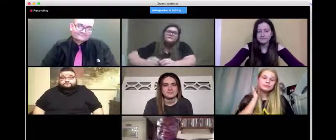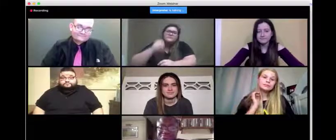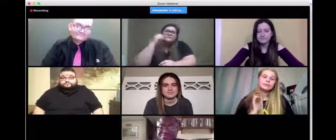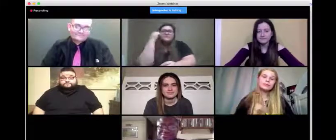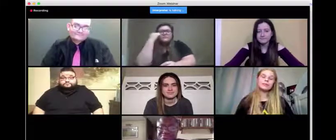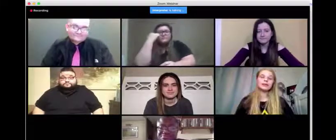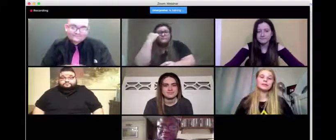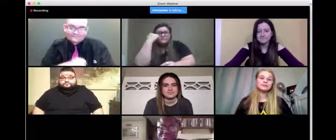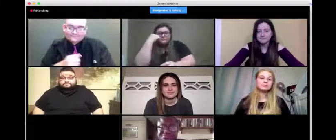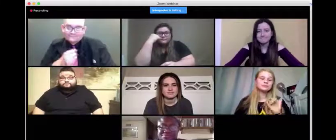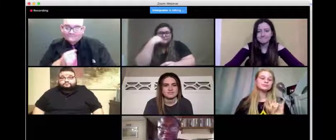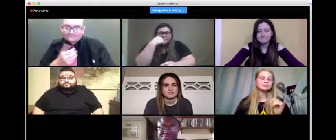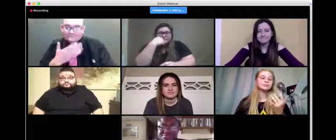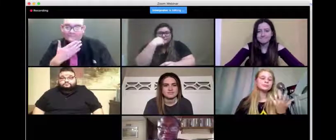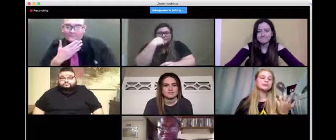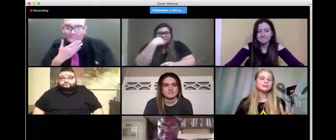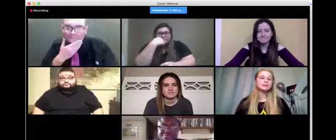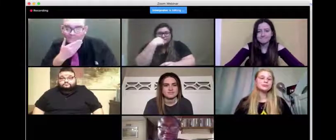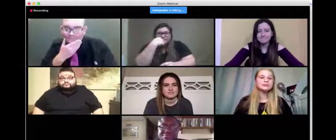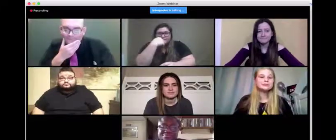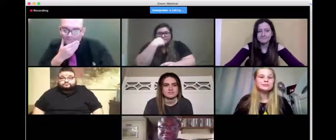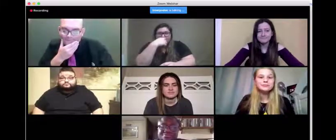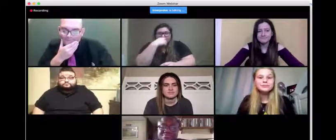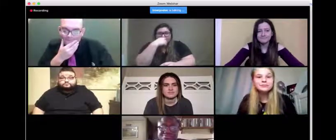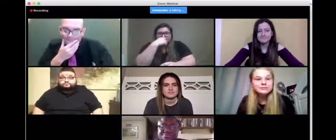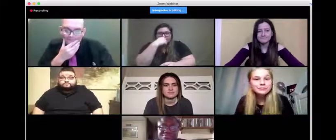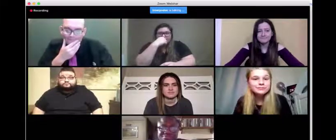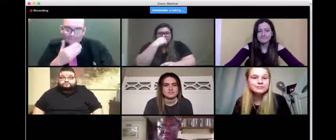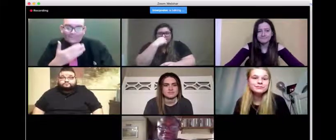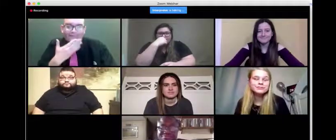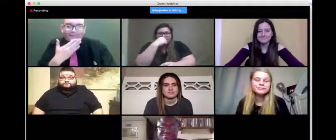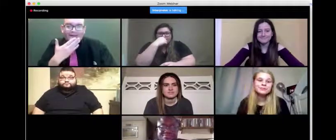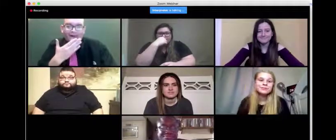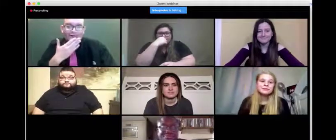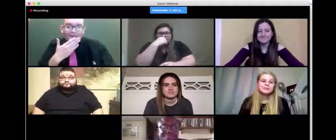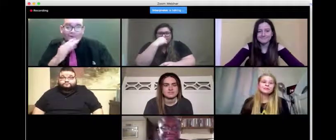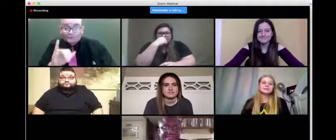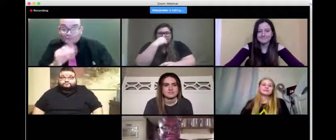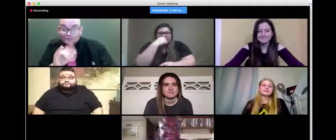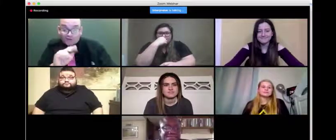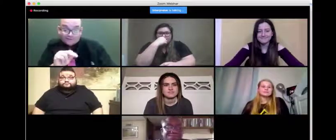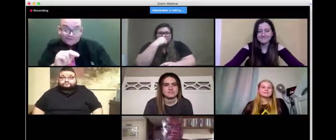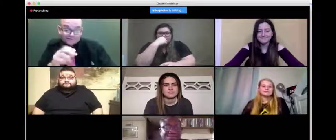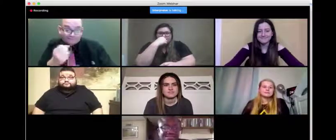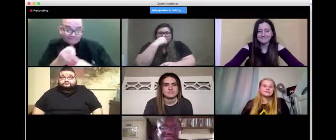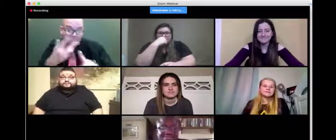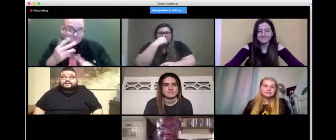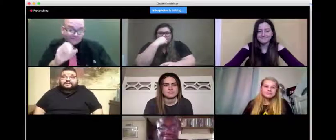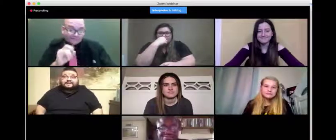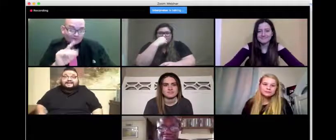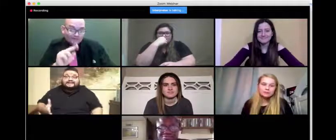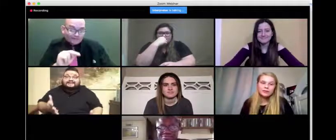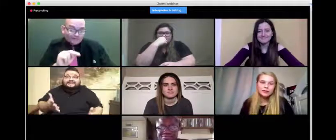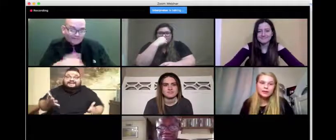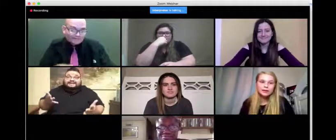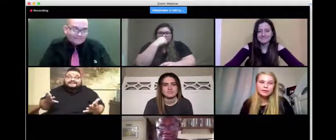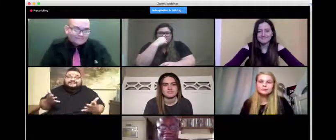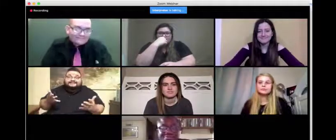Thank you. Justin, can you expand on that? I agree with everything everyone has said,